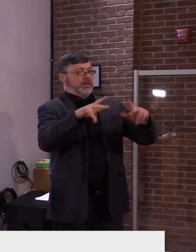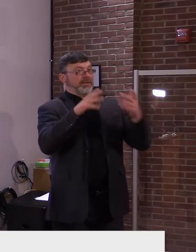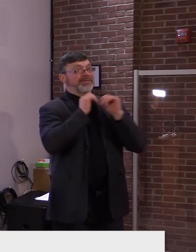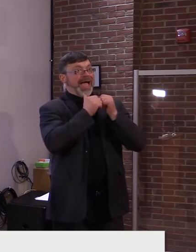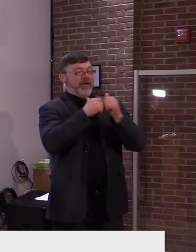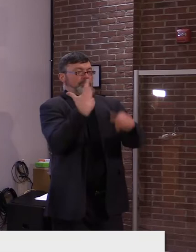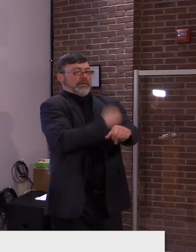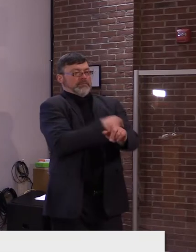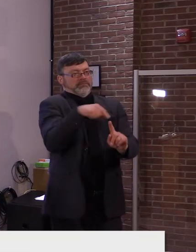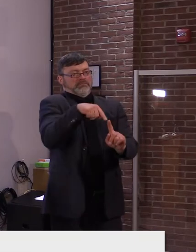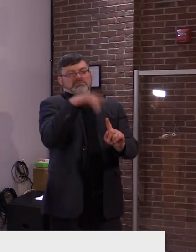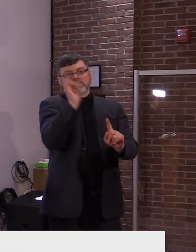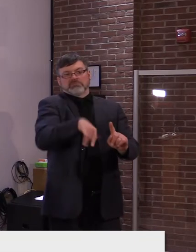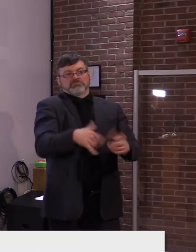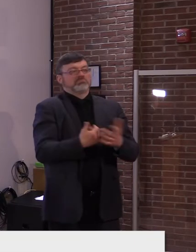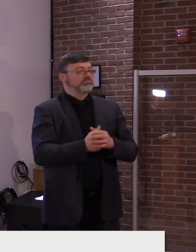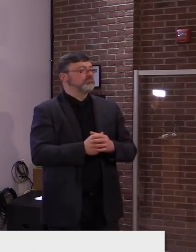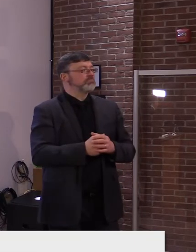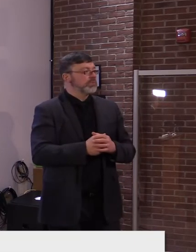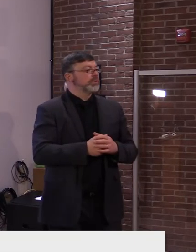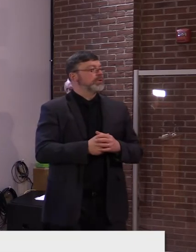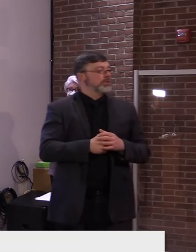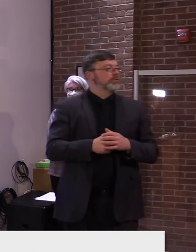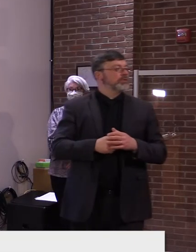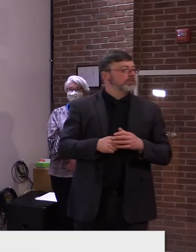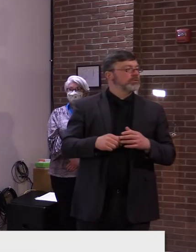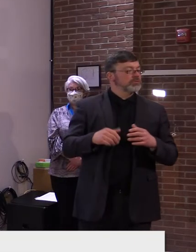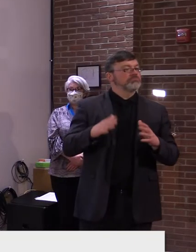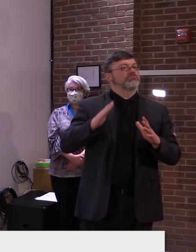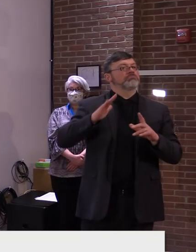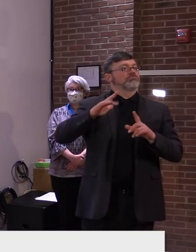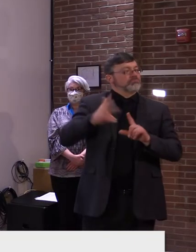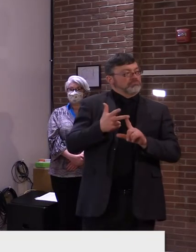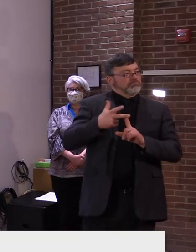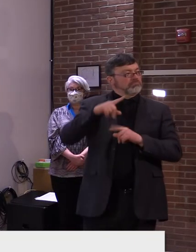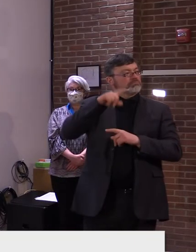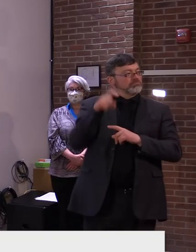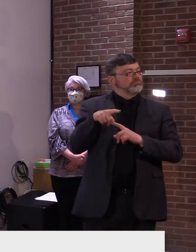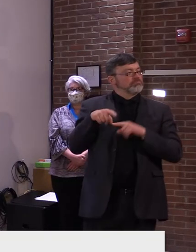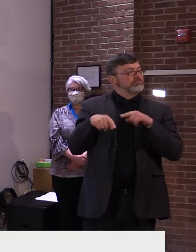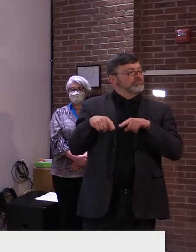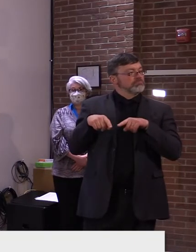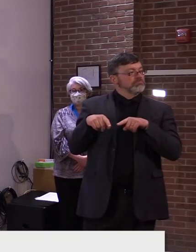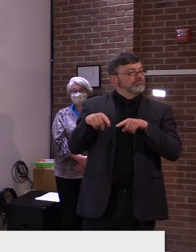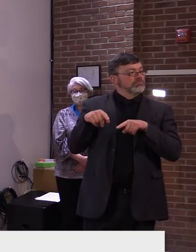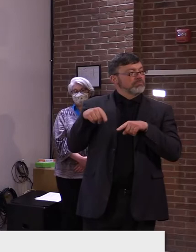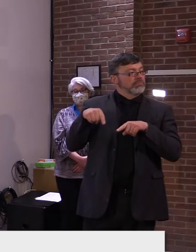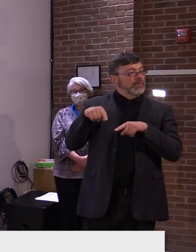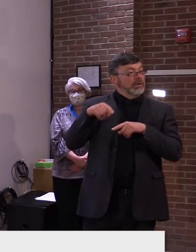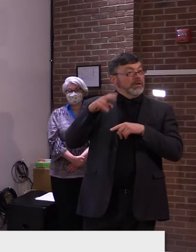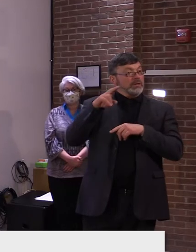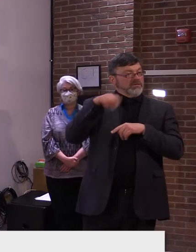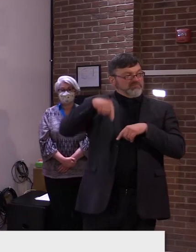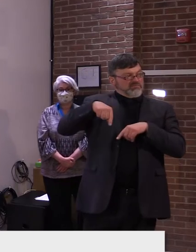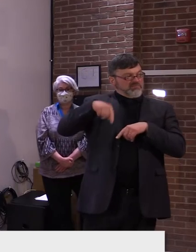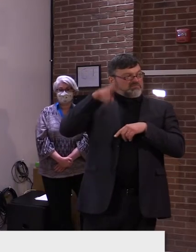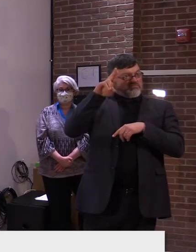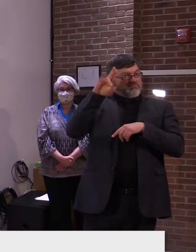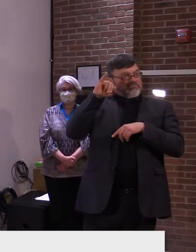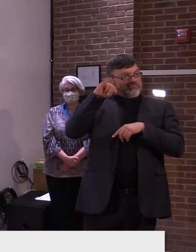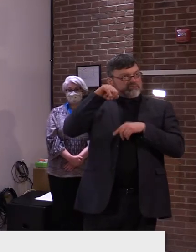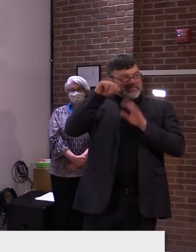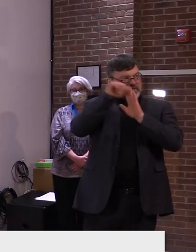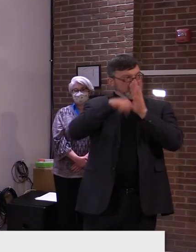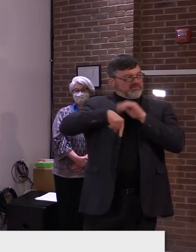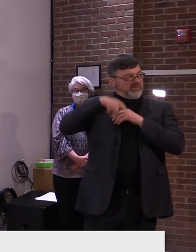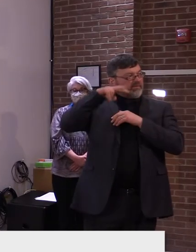And as a follow-up to that, it looks like the unemployment trust fund, the state unemployment trust fund, has enough money for about